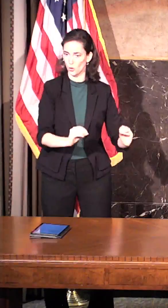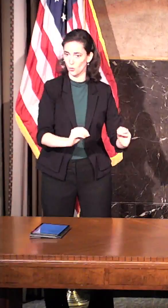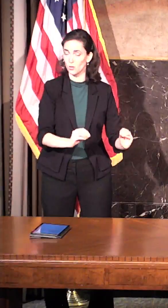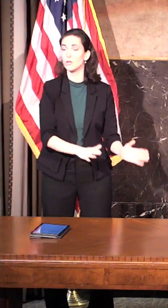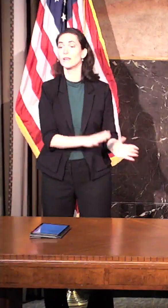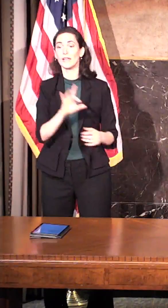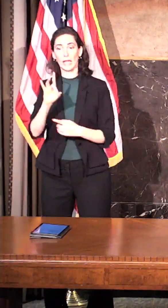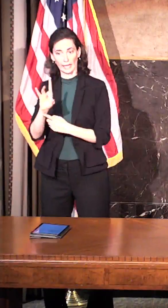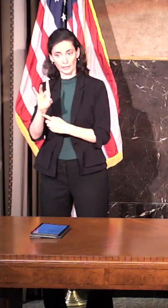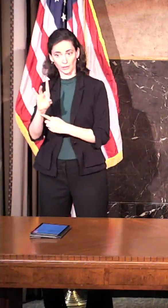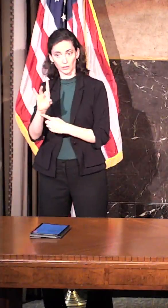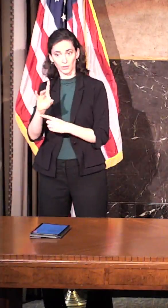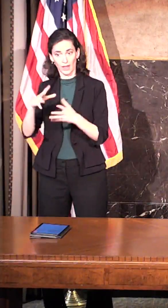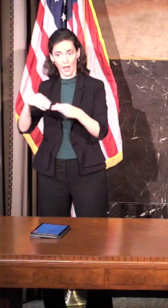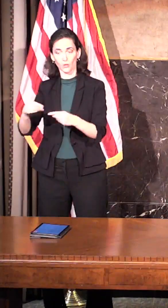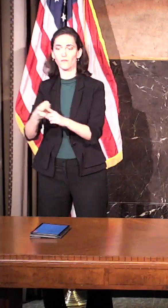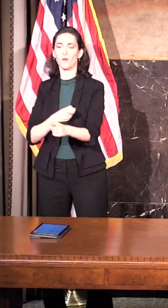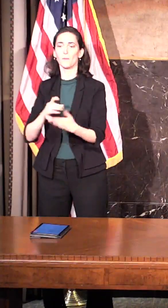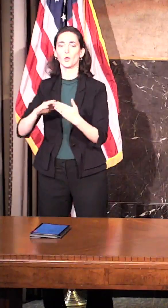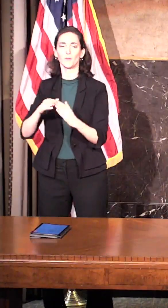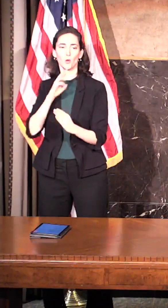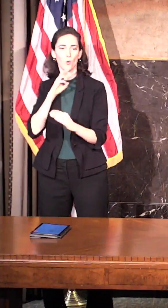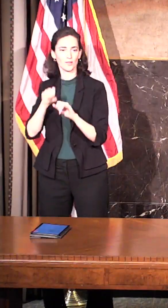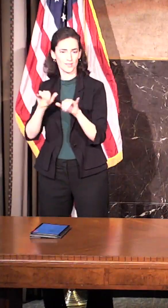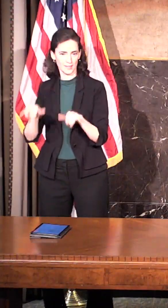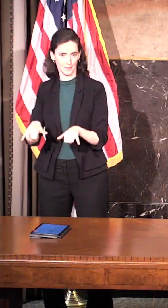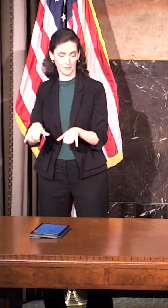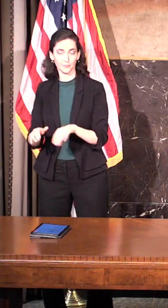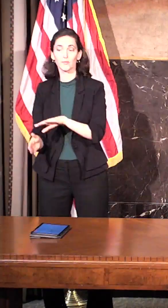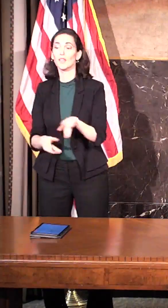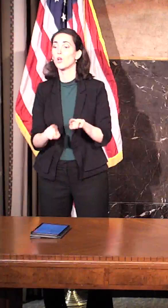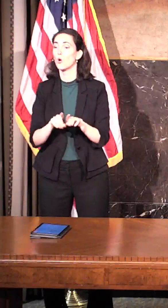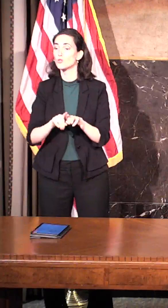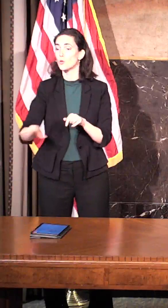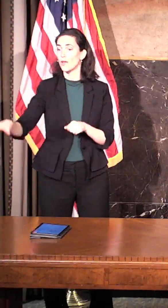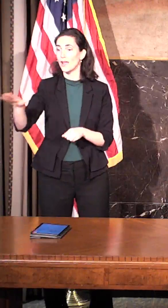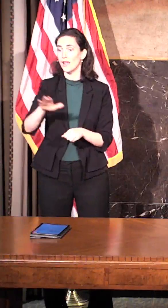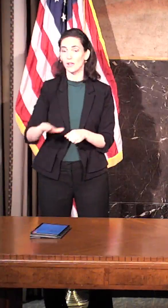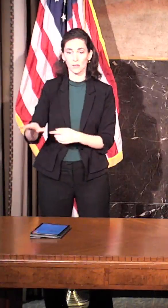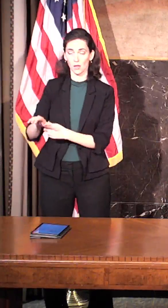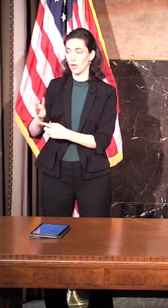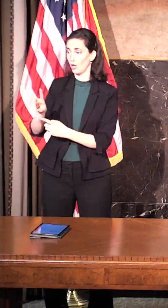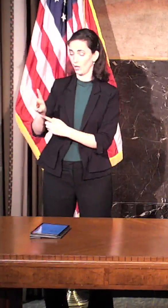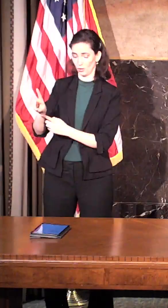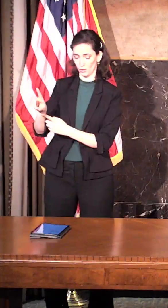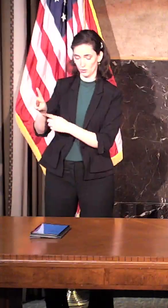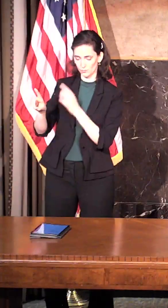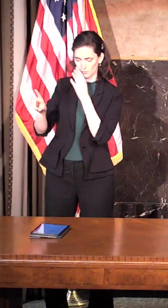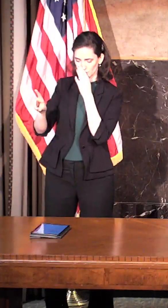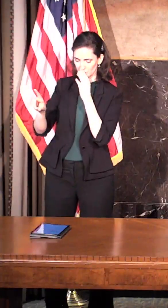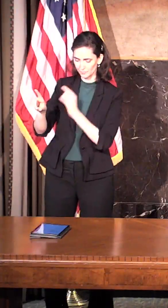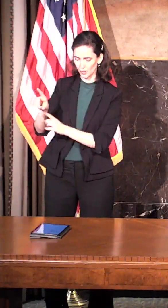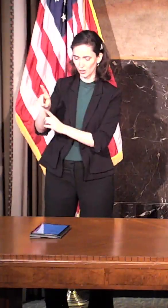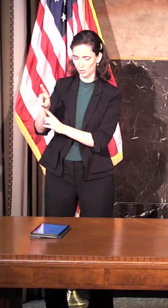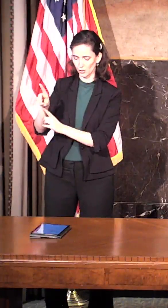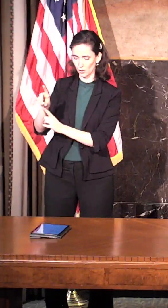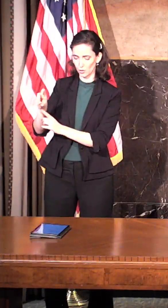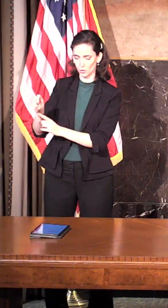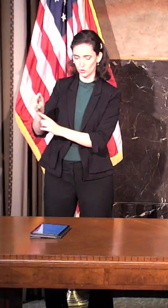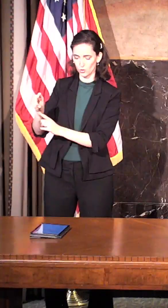also have weather-related boil advisories. 218 of those remain in place, and we have